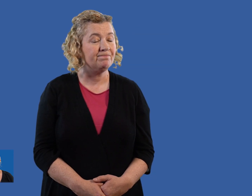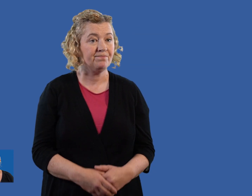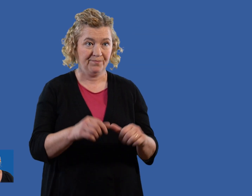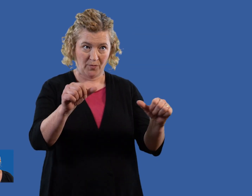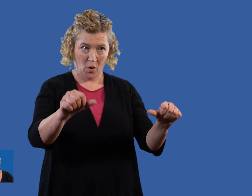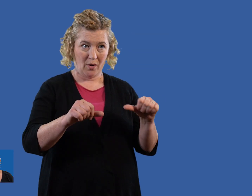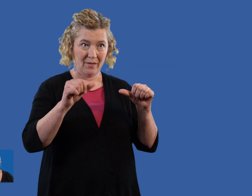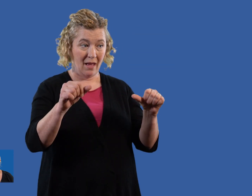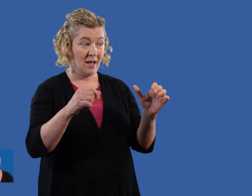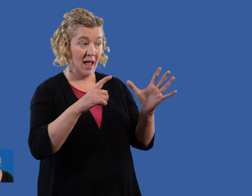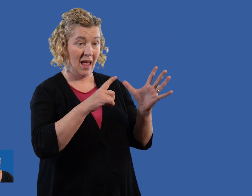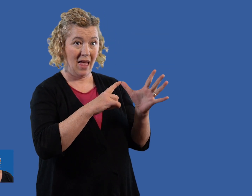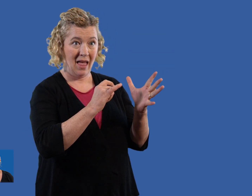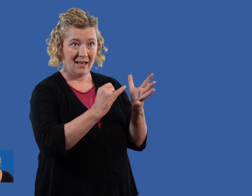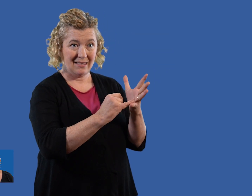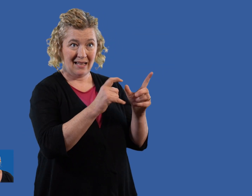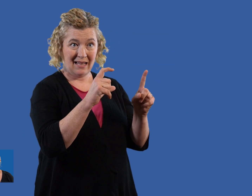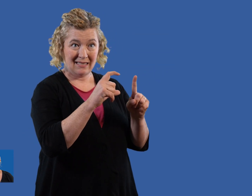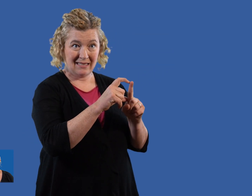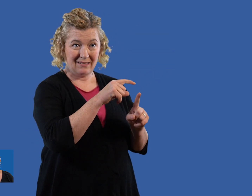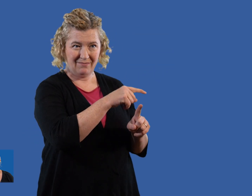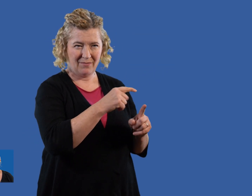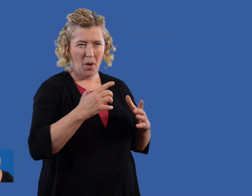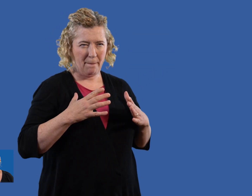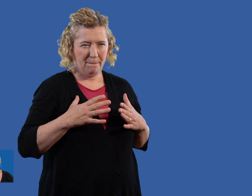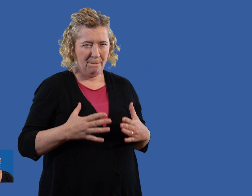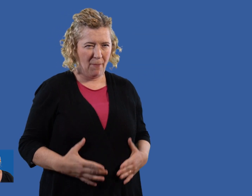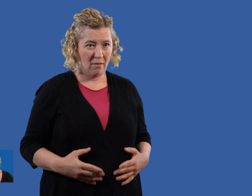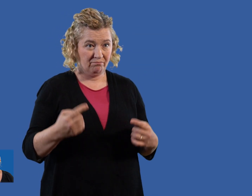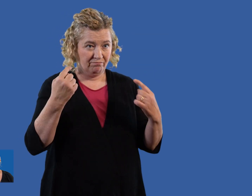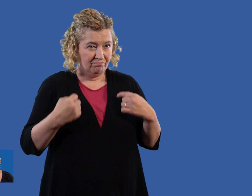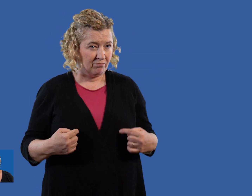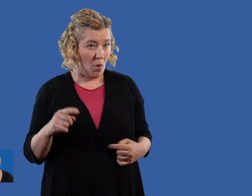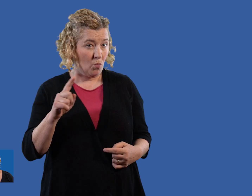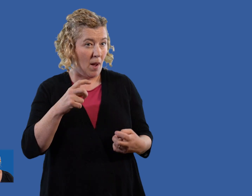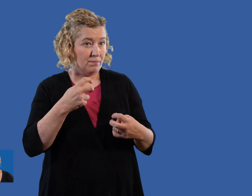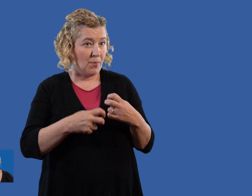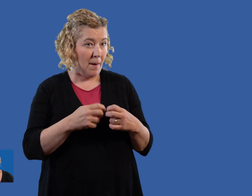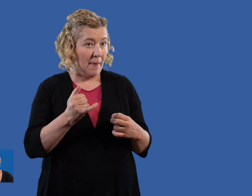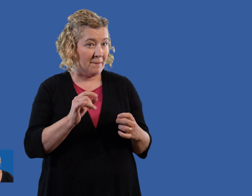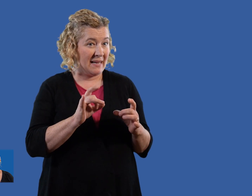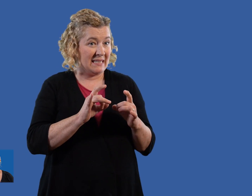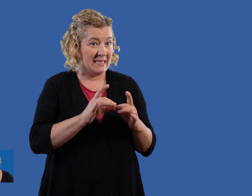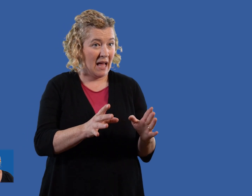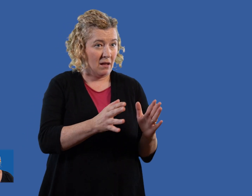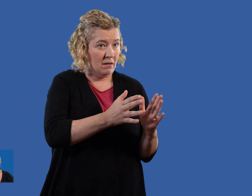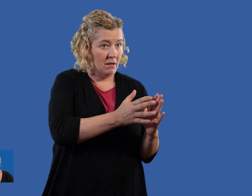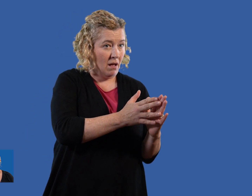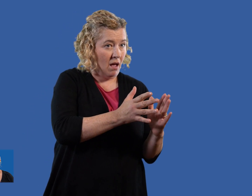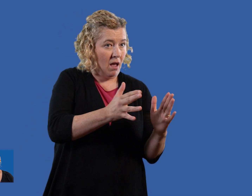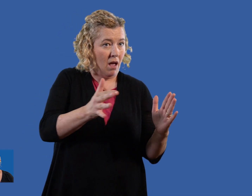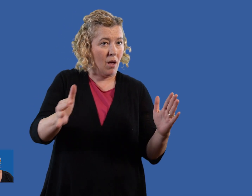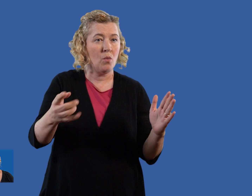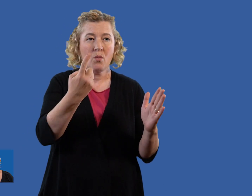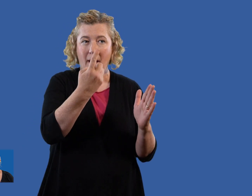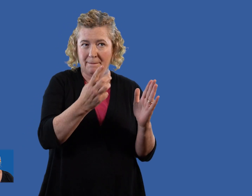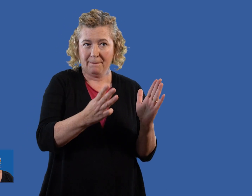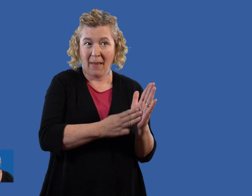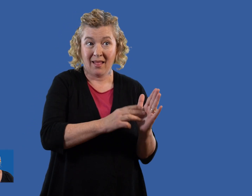Okay, so ASD symptoms may start within 1 month of the trauma and usually goes away once the person is